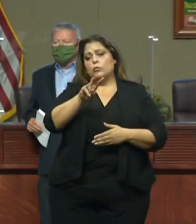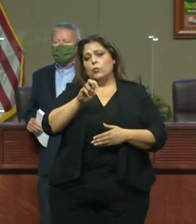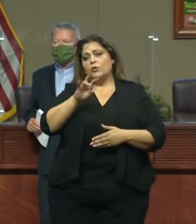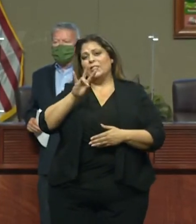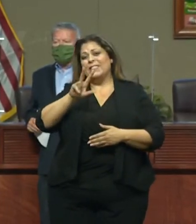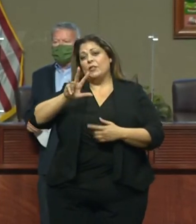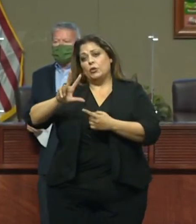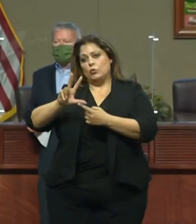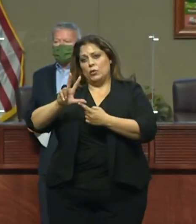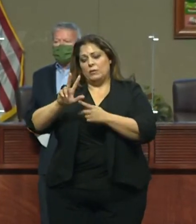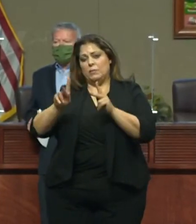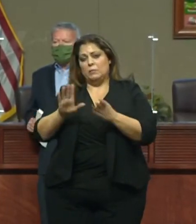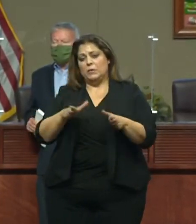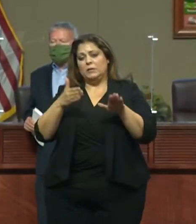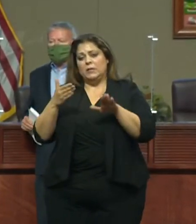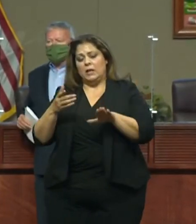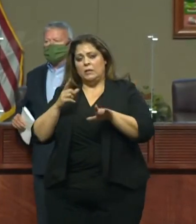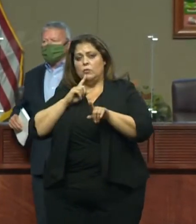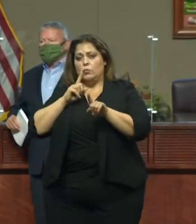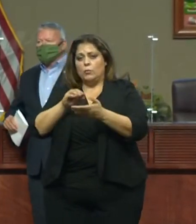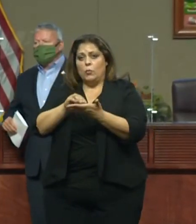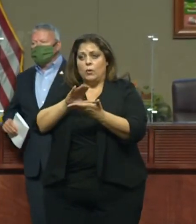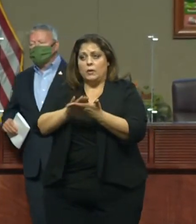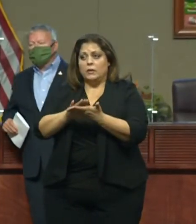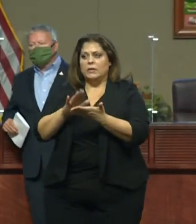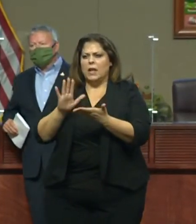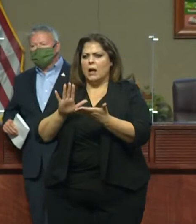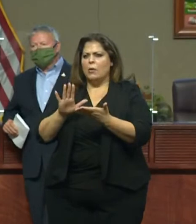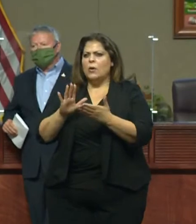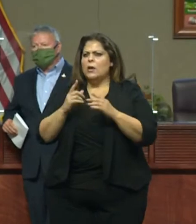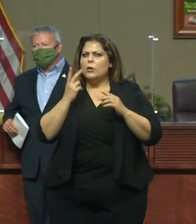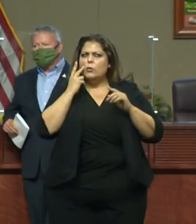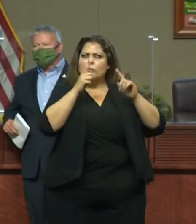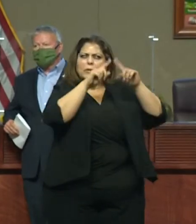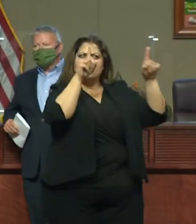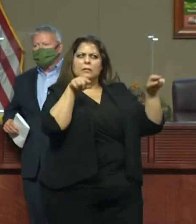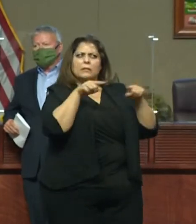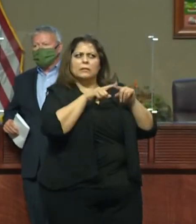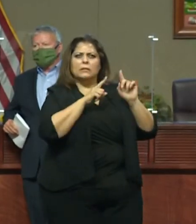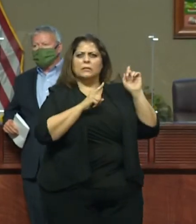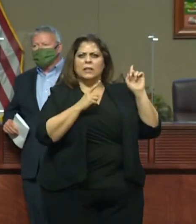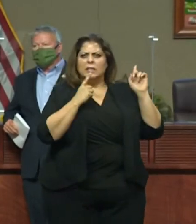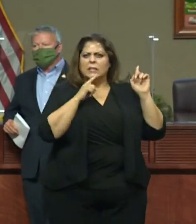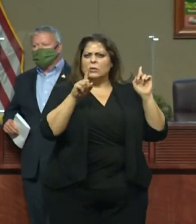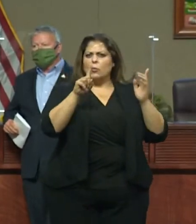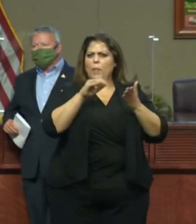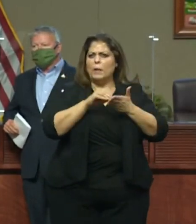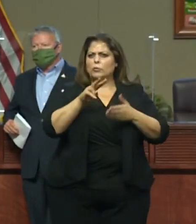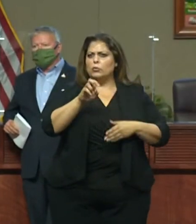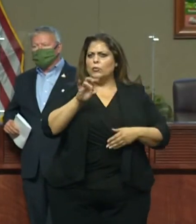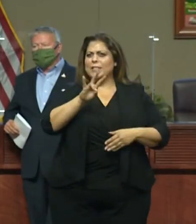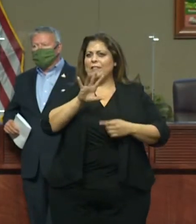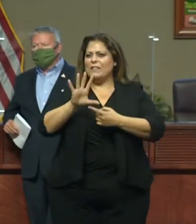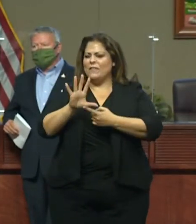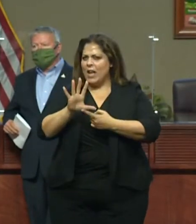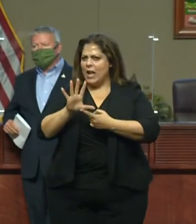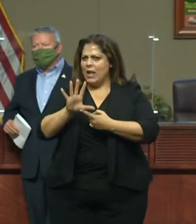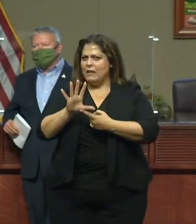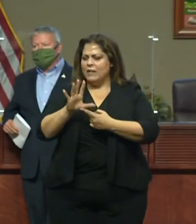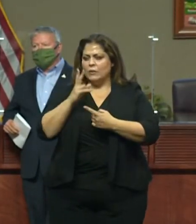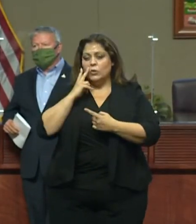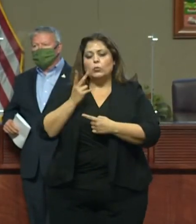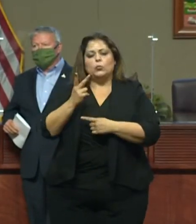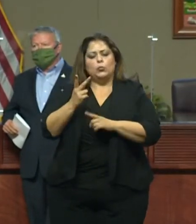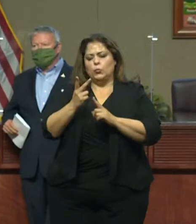1,273 deaths reported to us. The dashboard on the state site has reported 1,275. 2 of